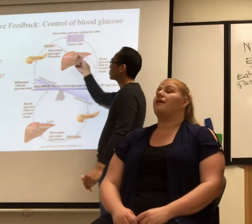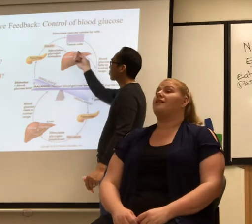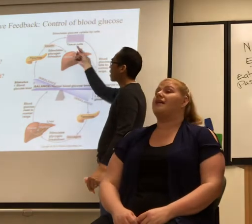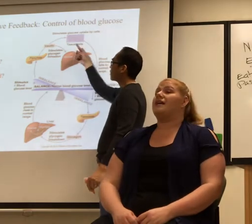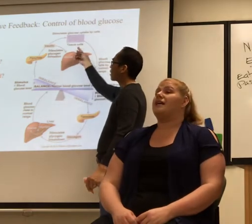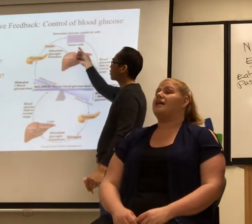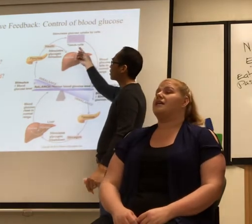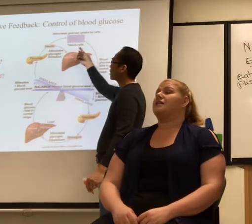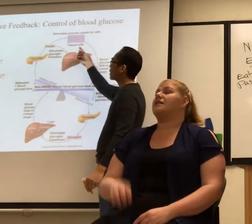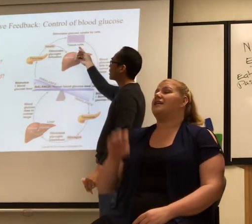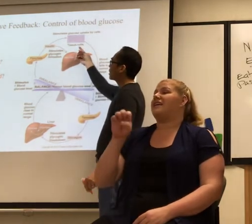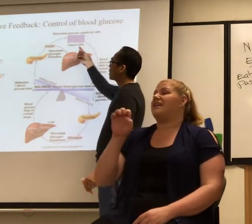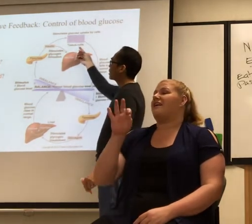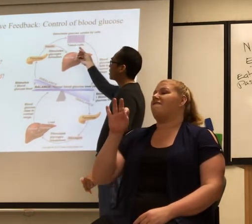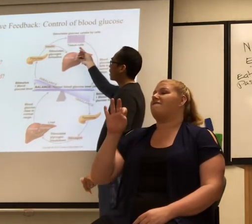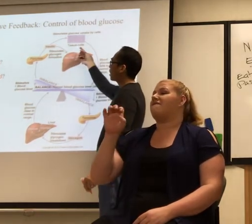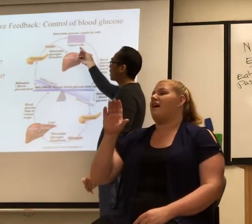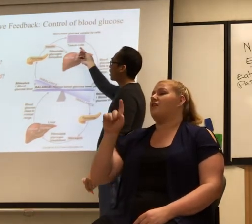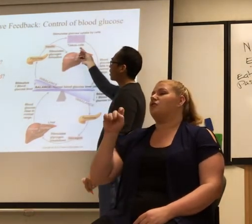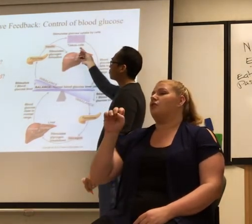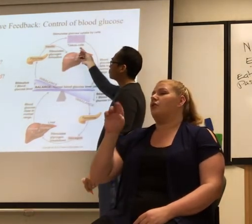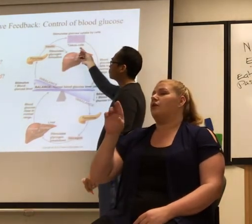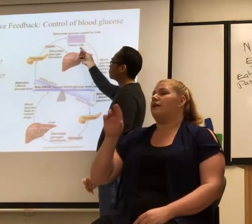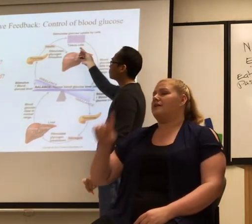say it's primarily